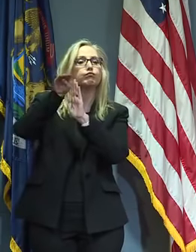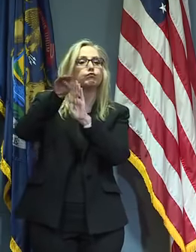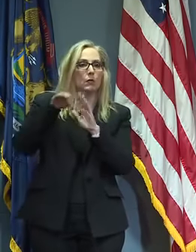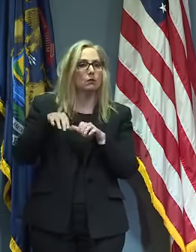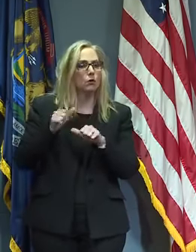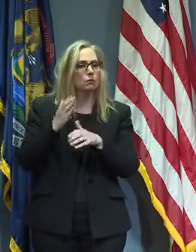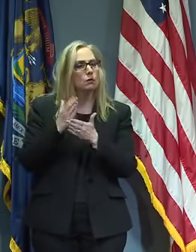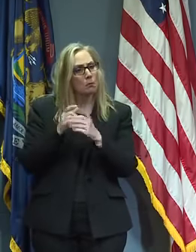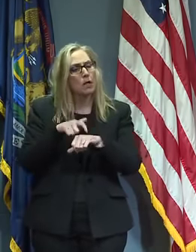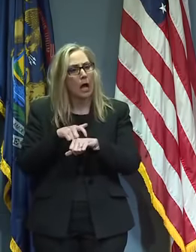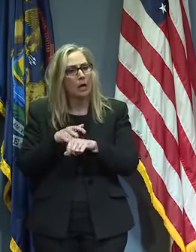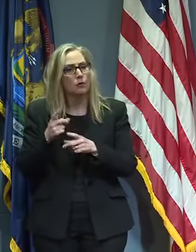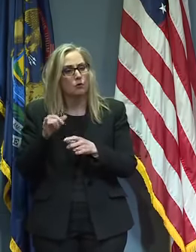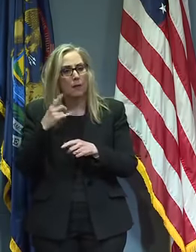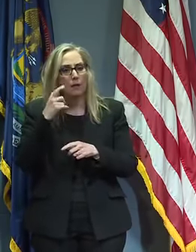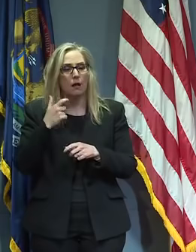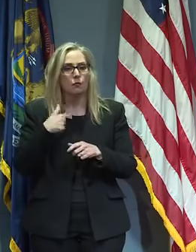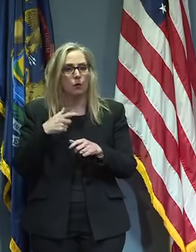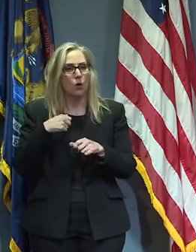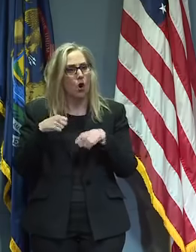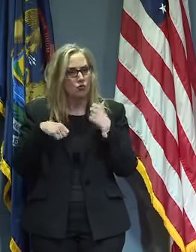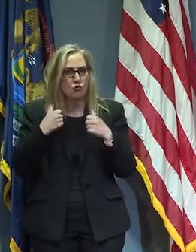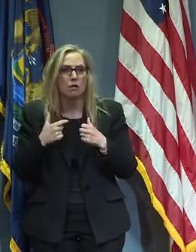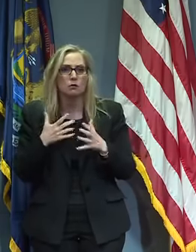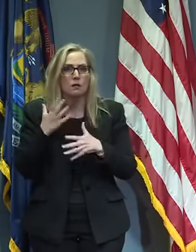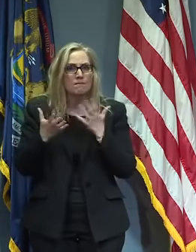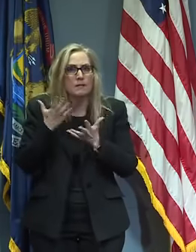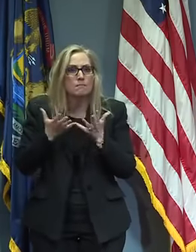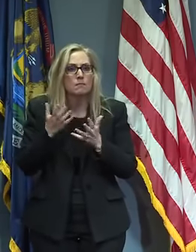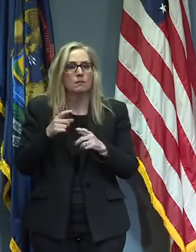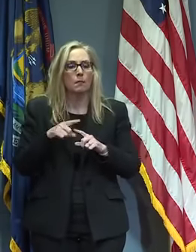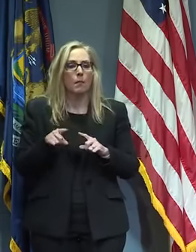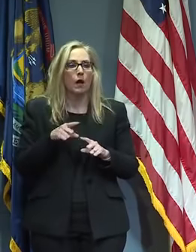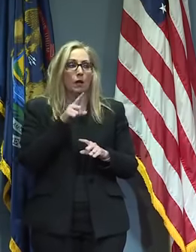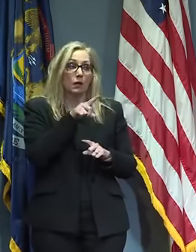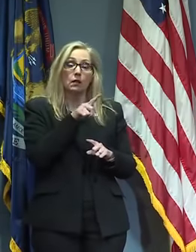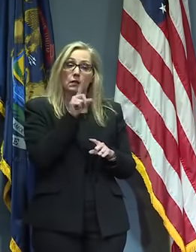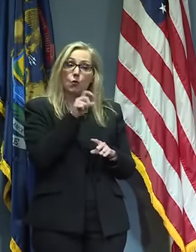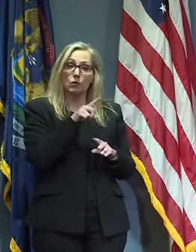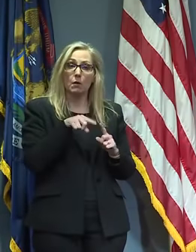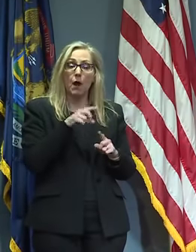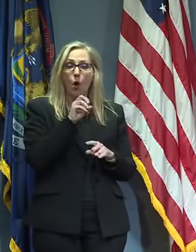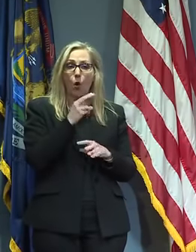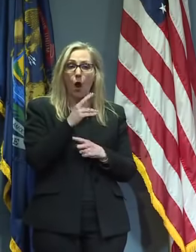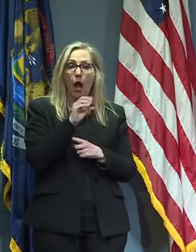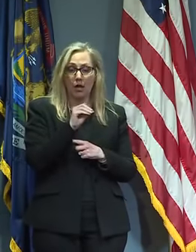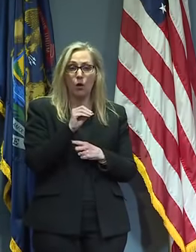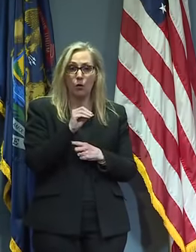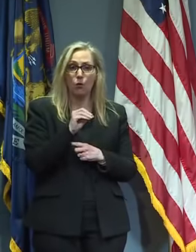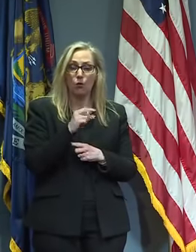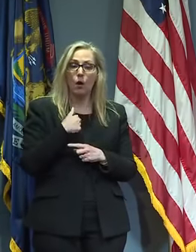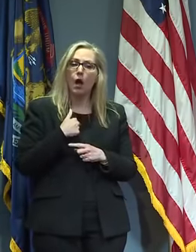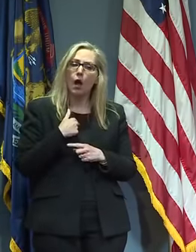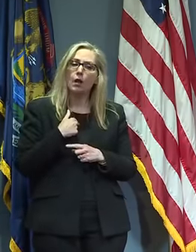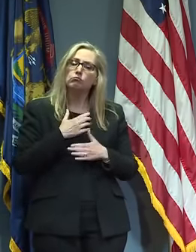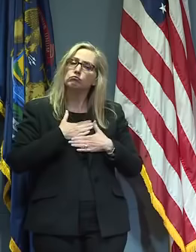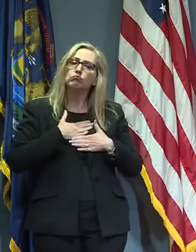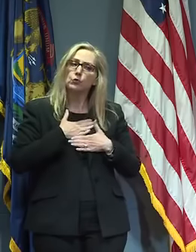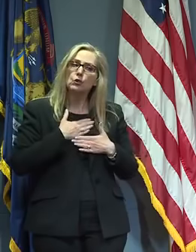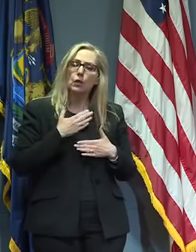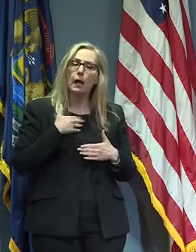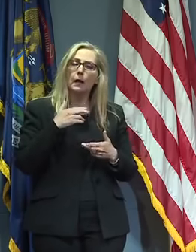and it was because we were so aggressive. Jonathan's question about Ohio, I appreciate my friend Mike DeWine.